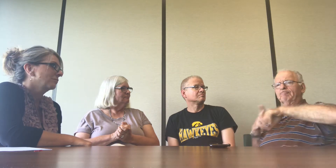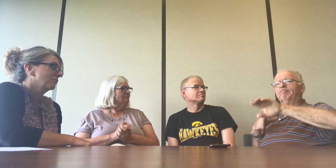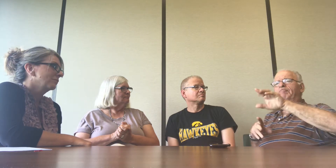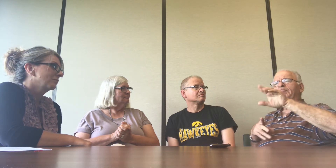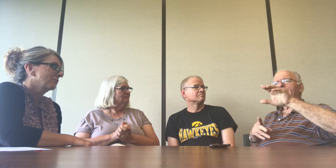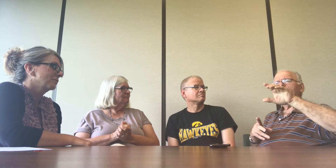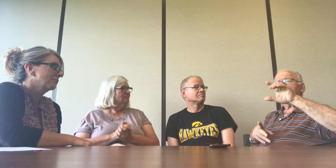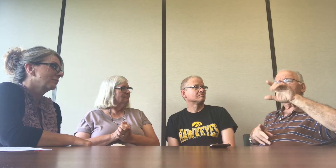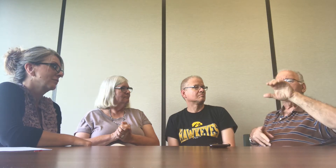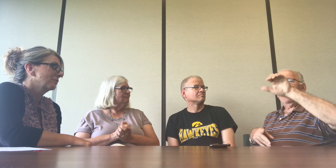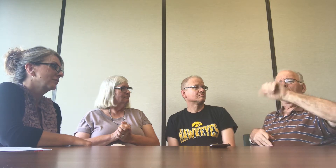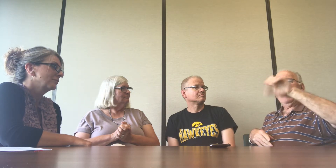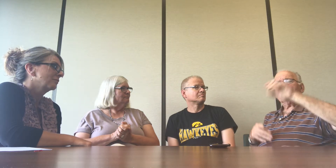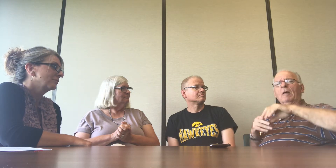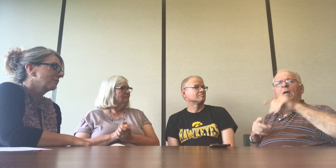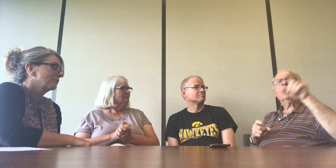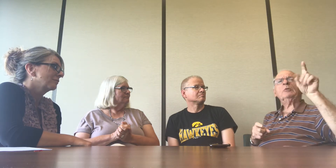deaf man who